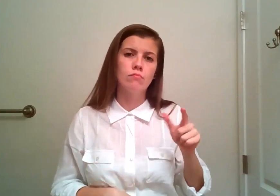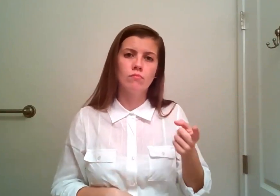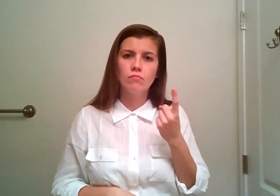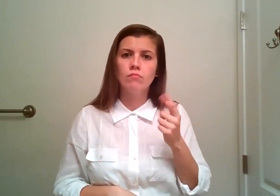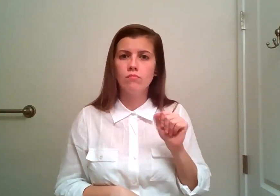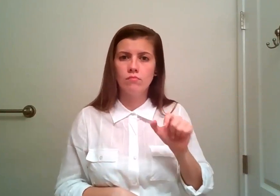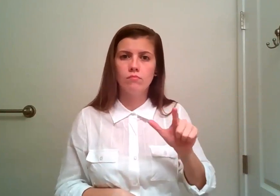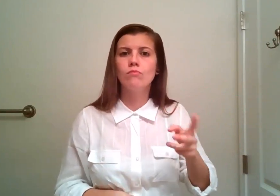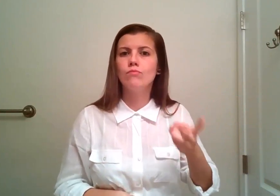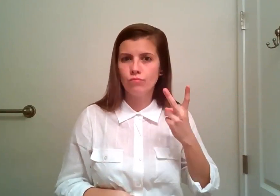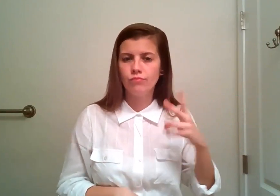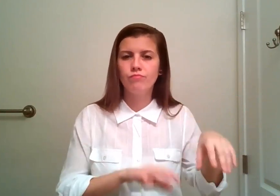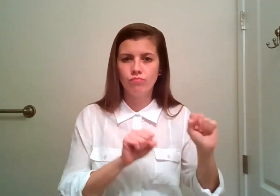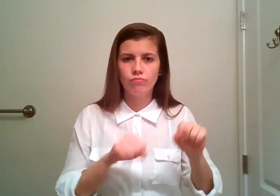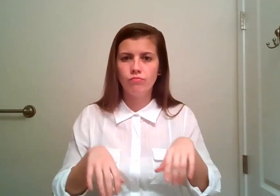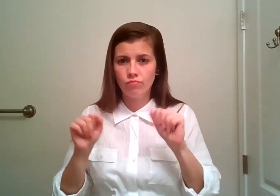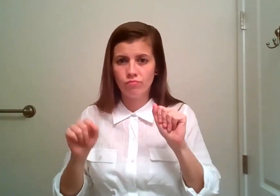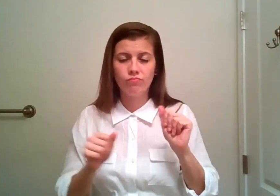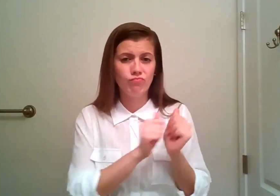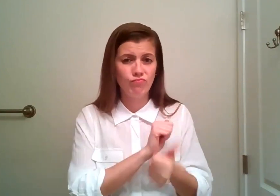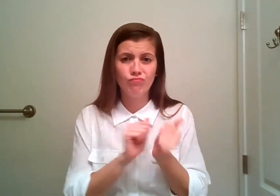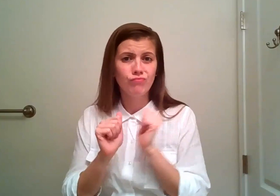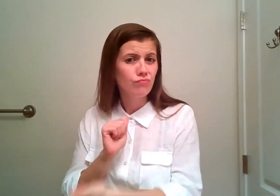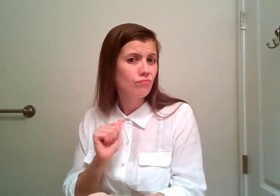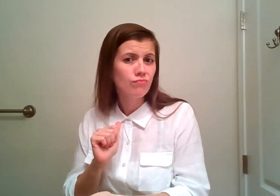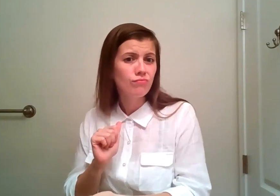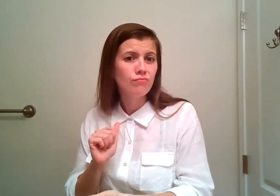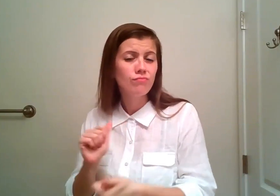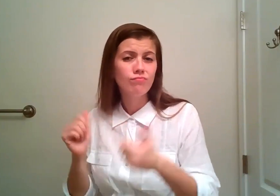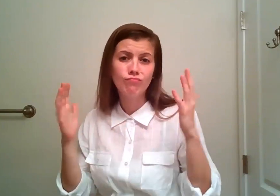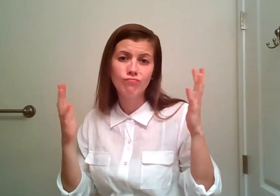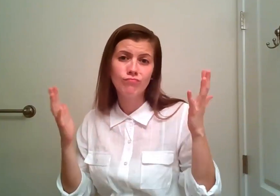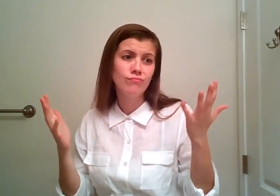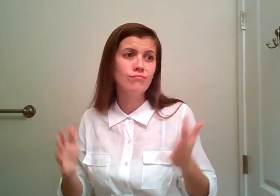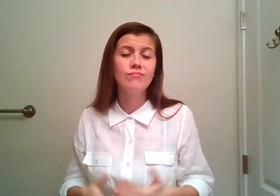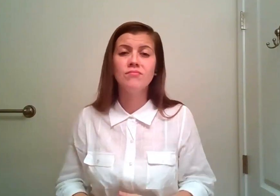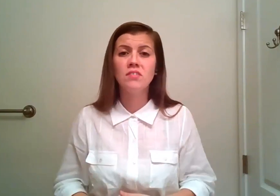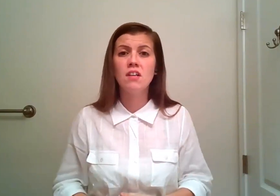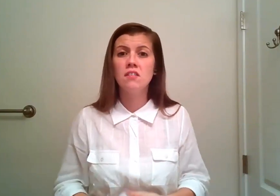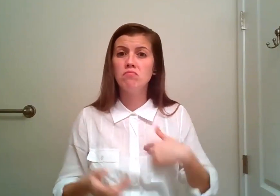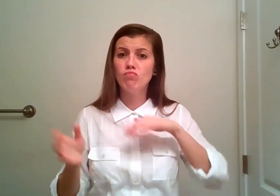me. And I understood them. I took it up very quickly.